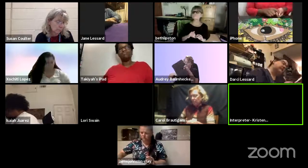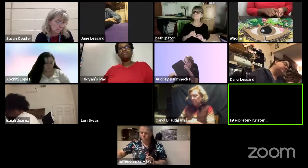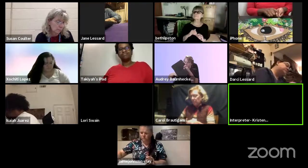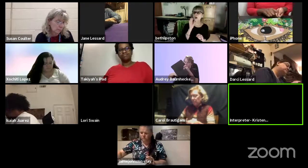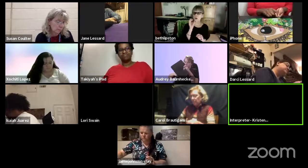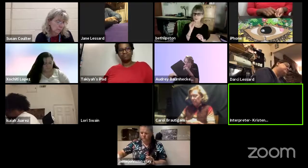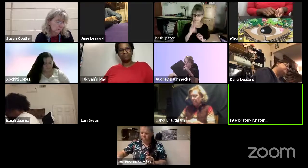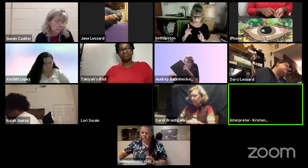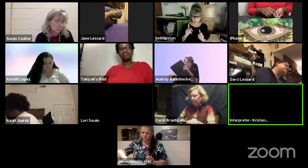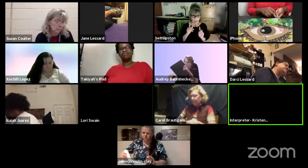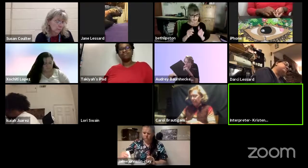Yes.